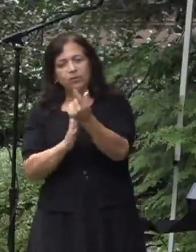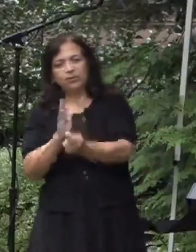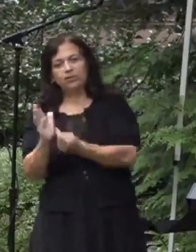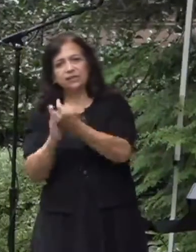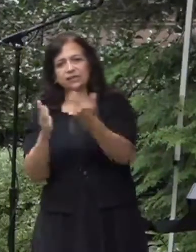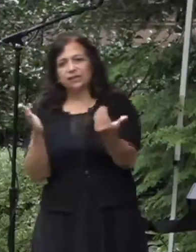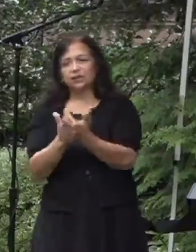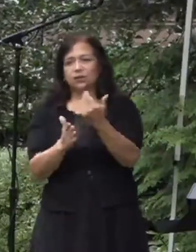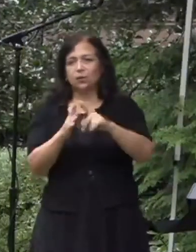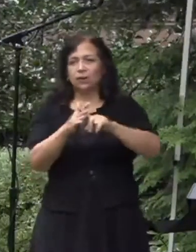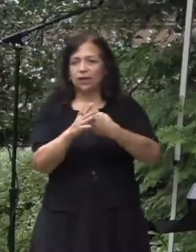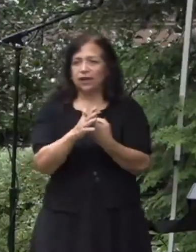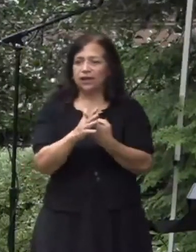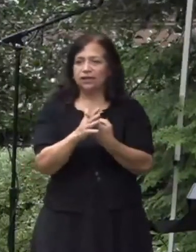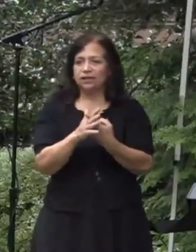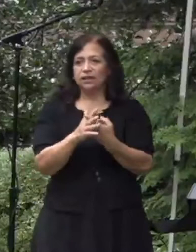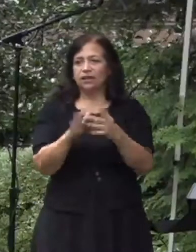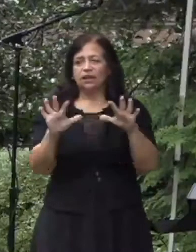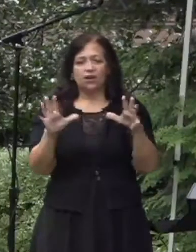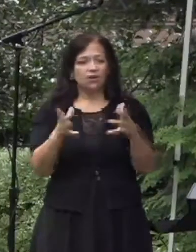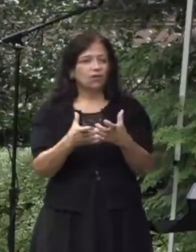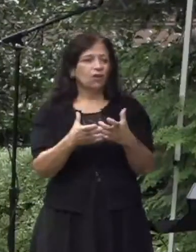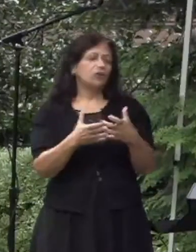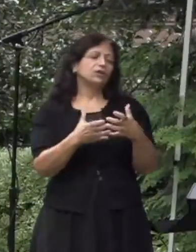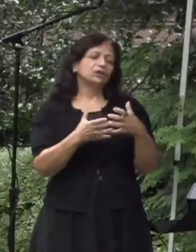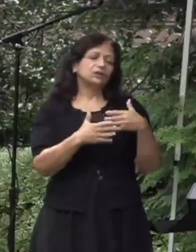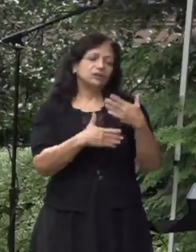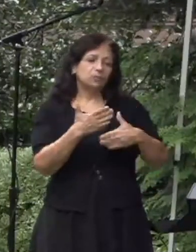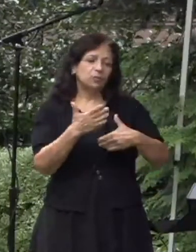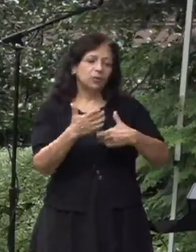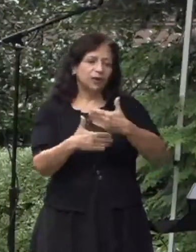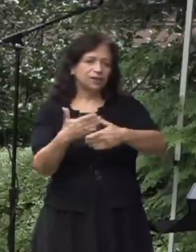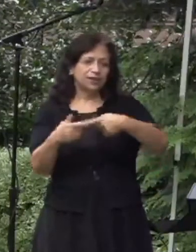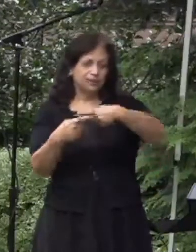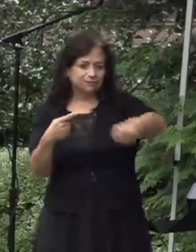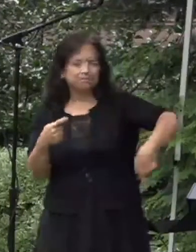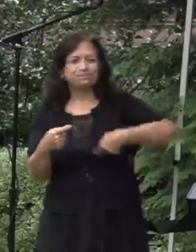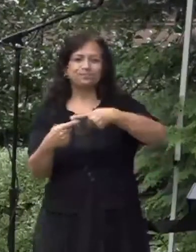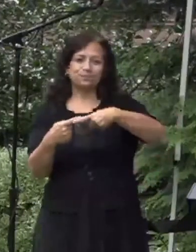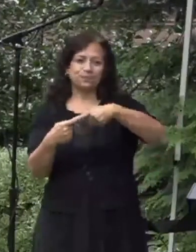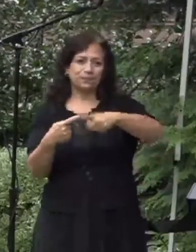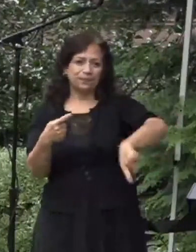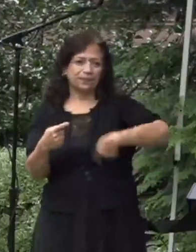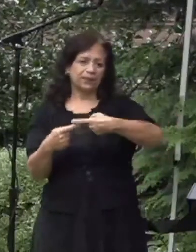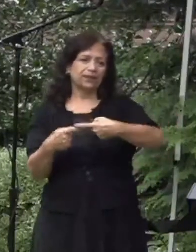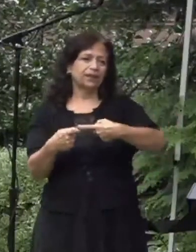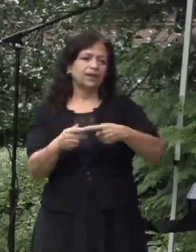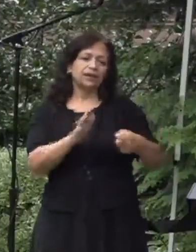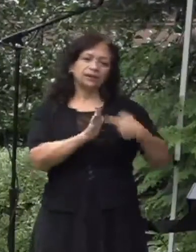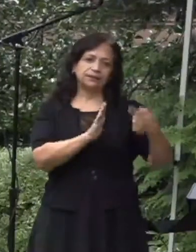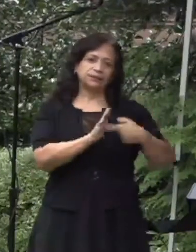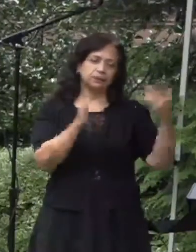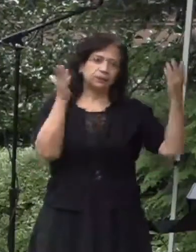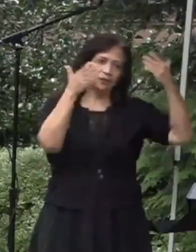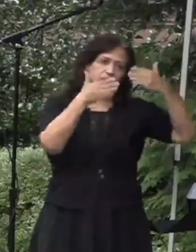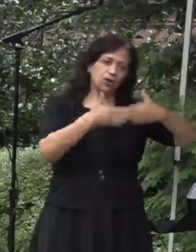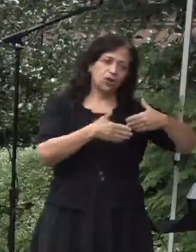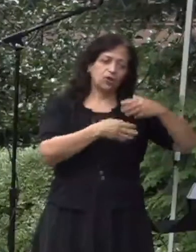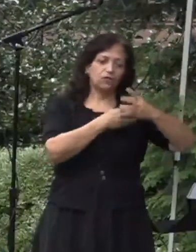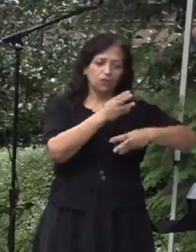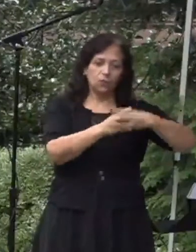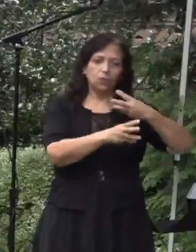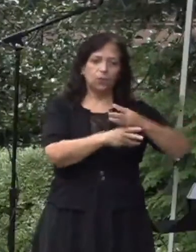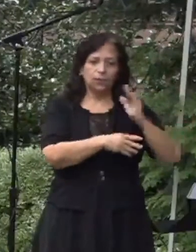new beginnings are just all a part of the process. We remember that sometimes when the darkness of the